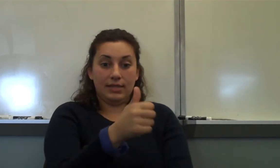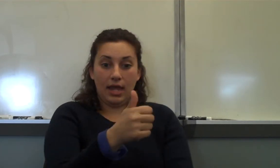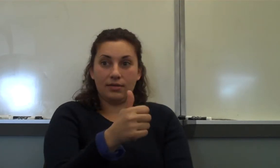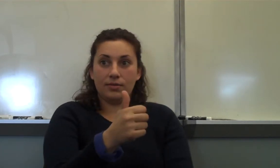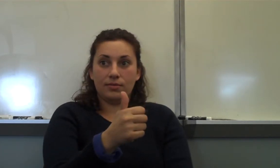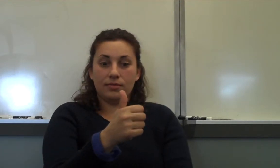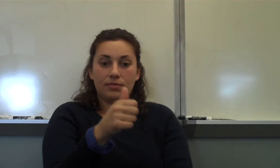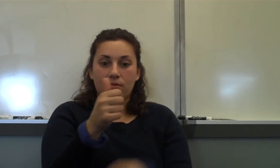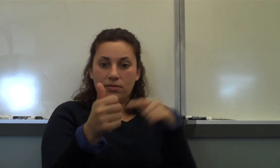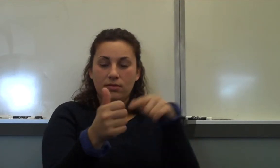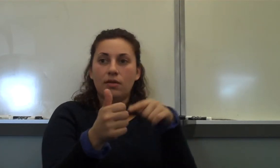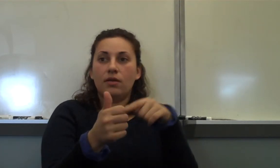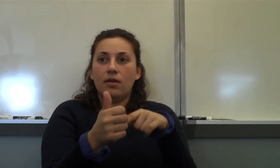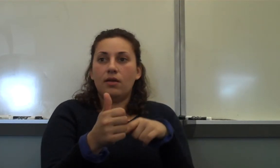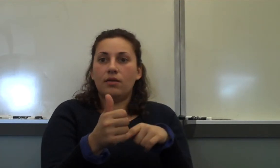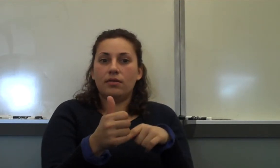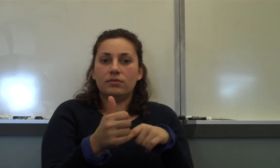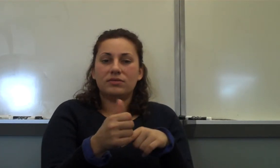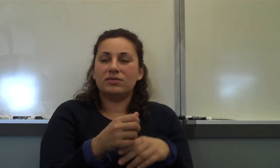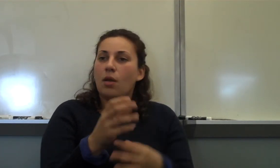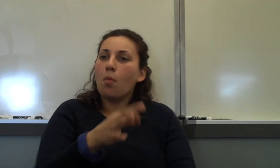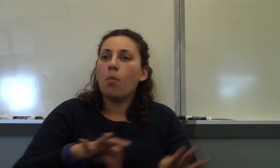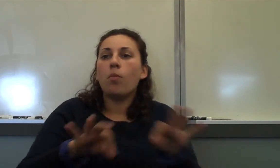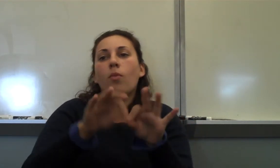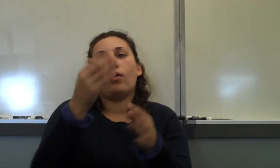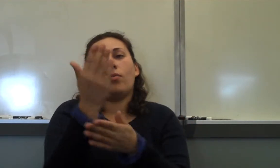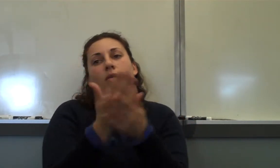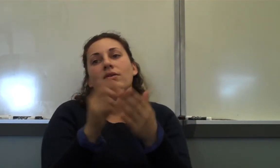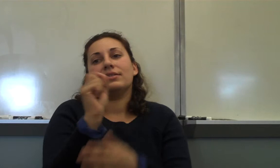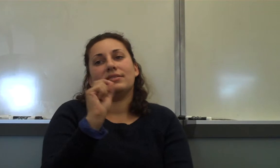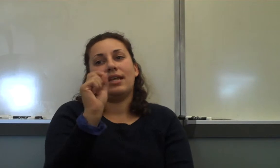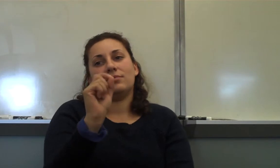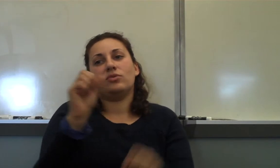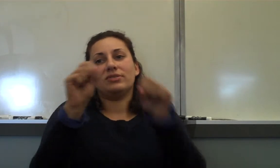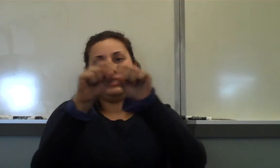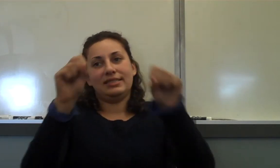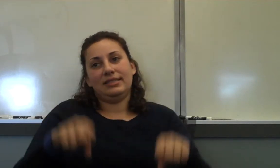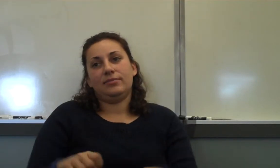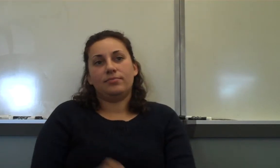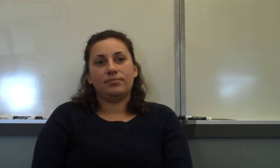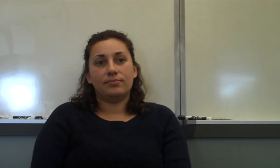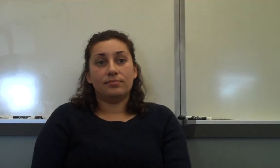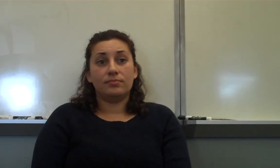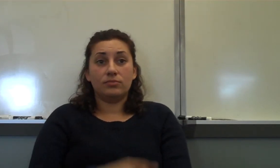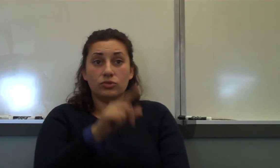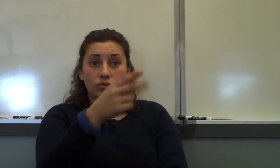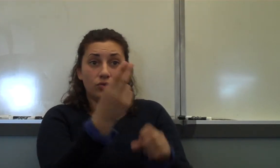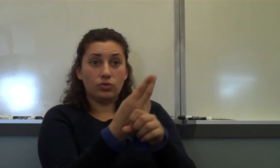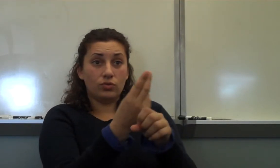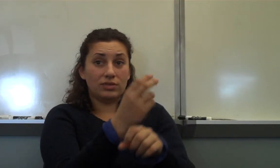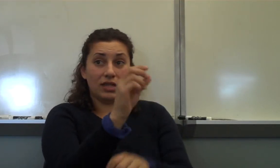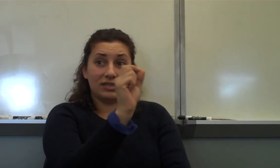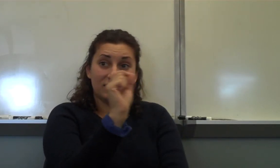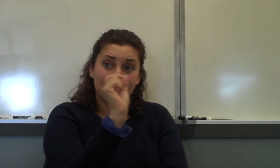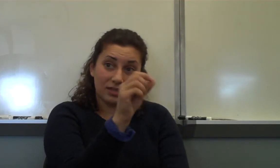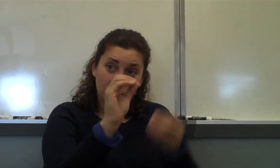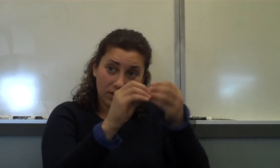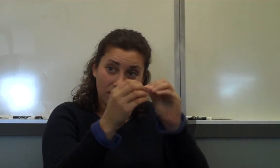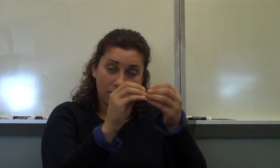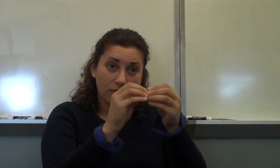the absolute core of what the decimal system is about. So if you're going to take a decimal number, your book takes 2.7.